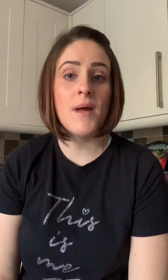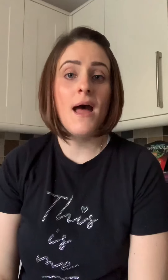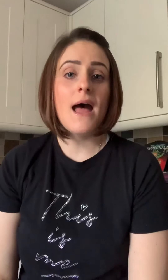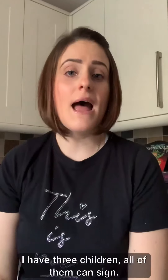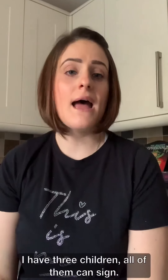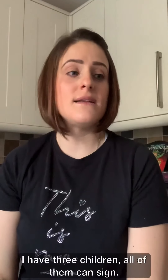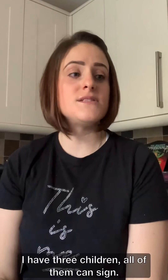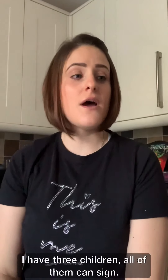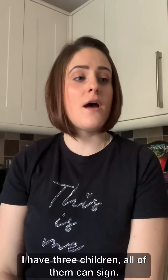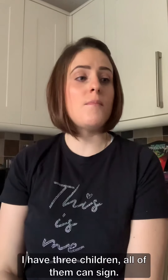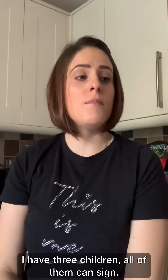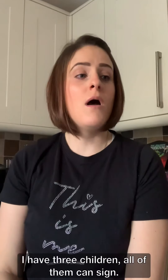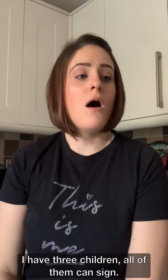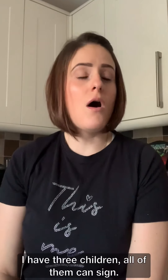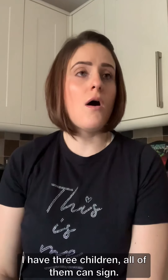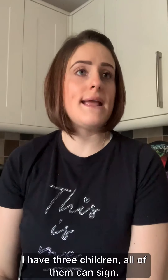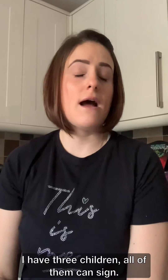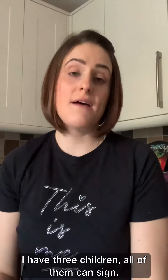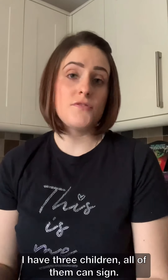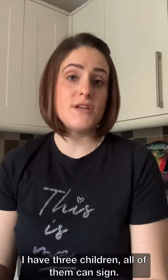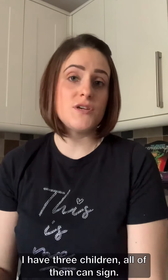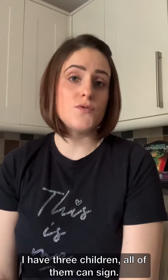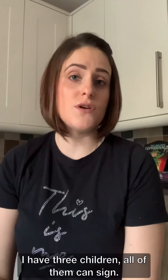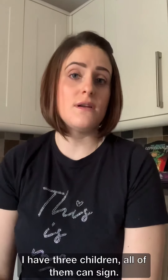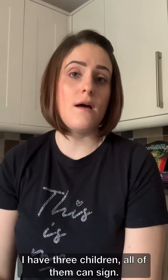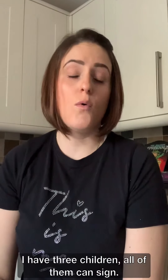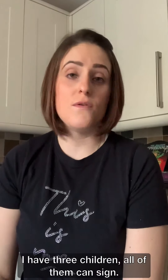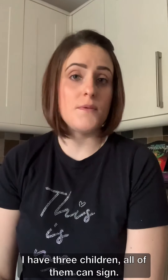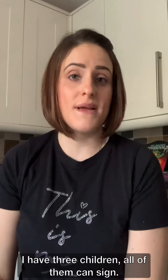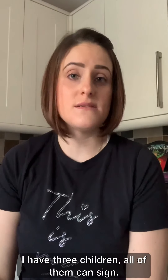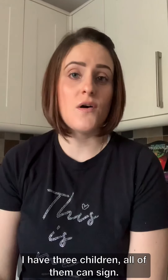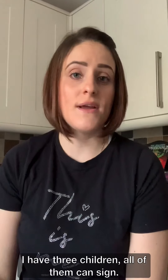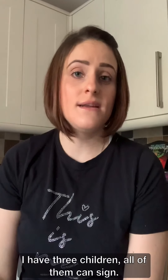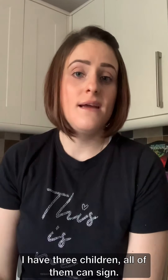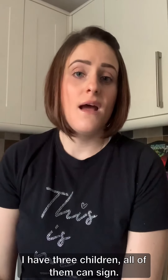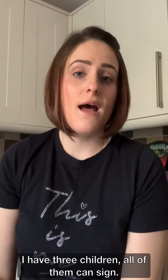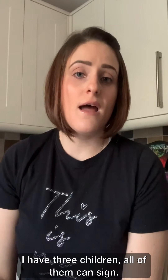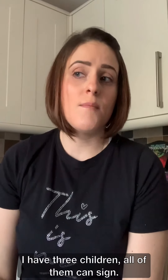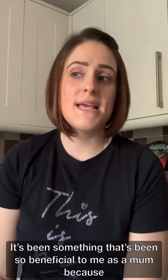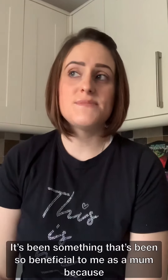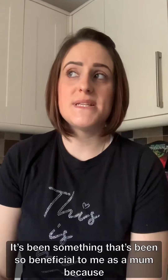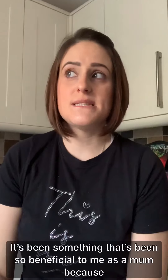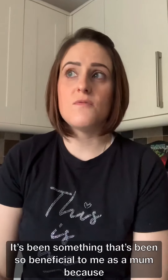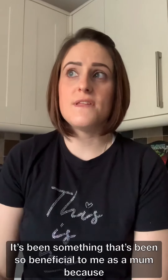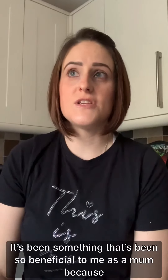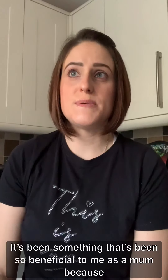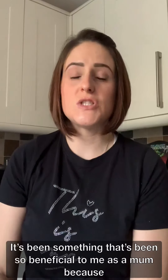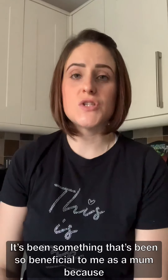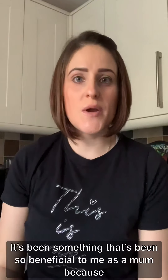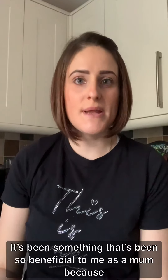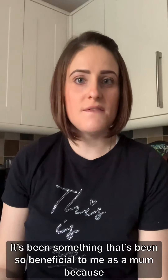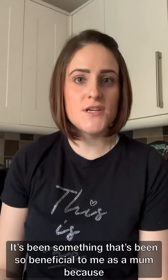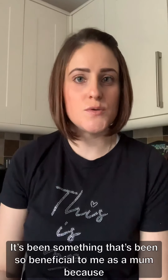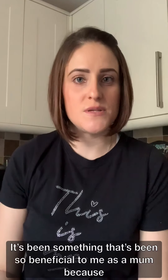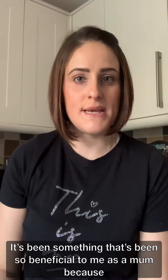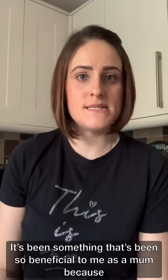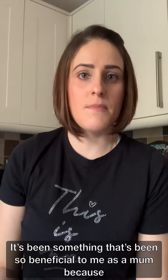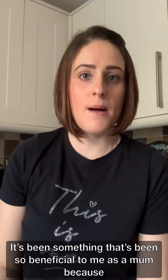and I have three children all of them can sign and it's been something that's been so beneficial to me as a mum